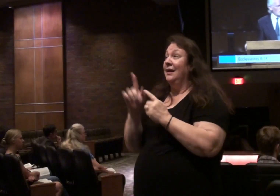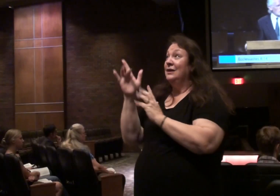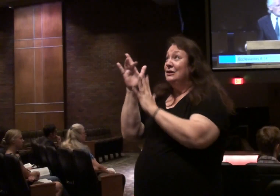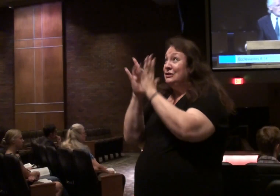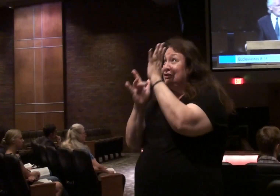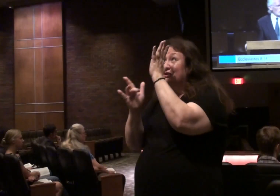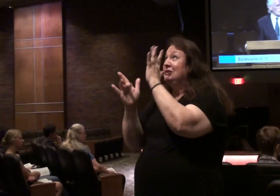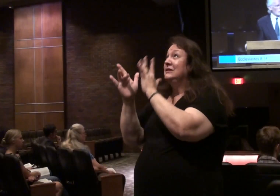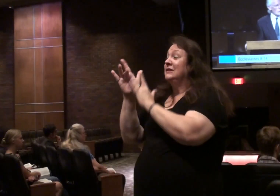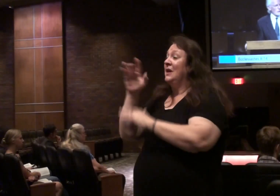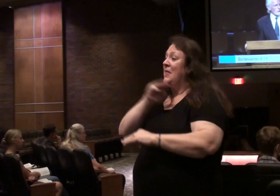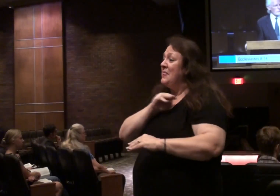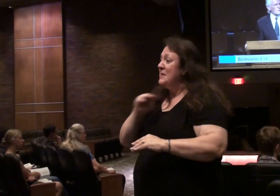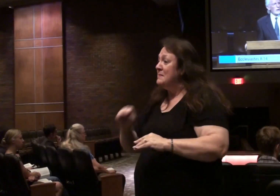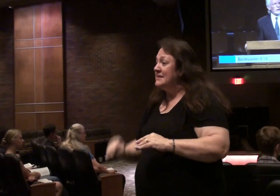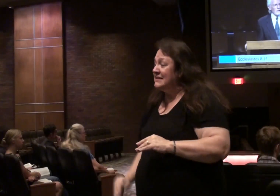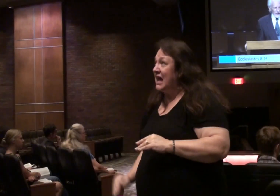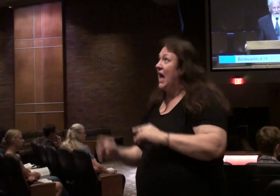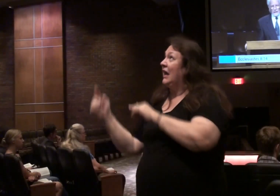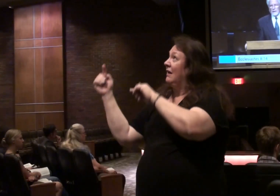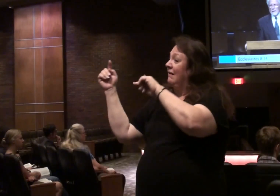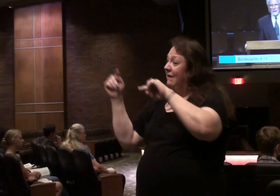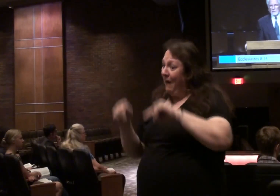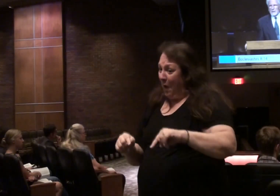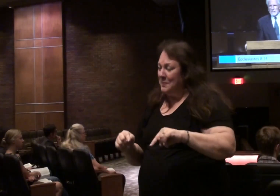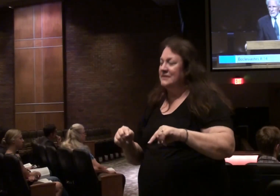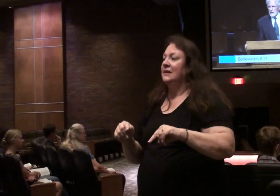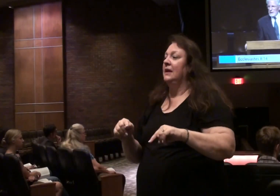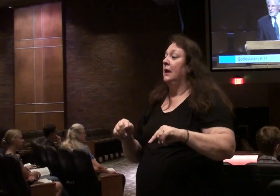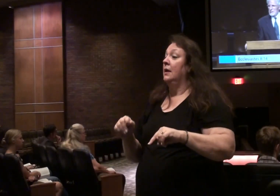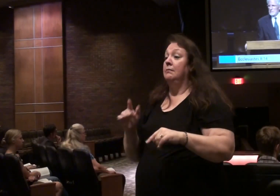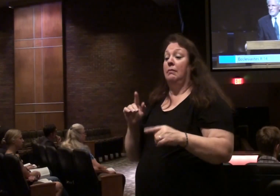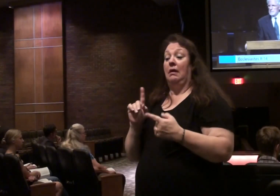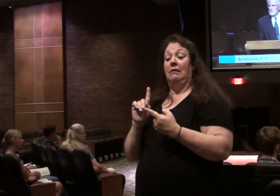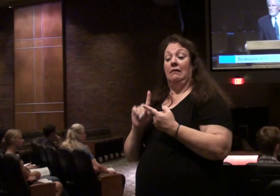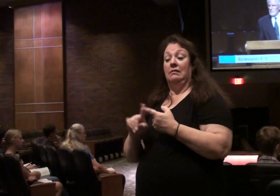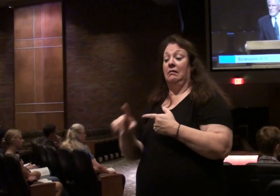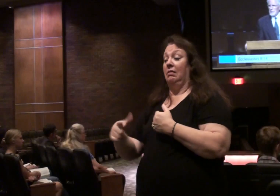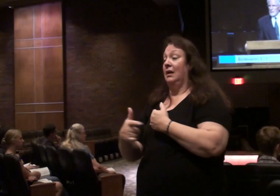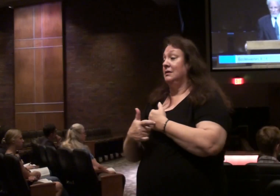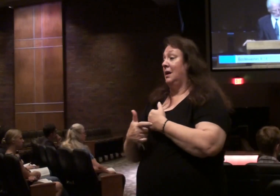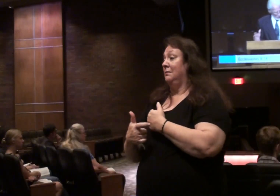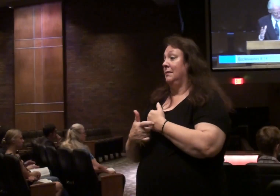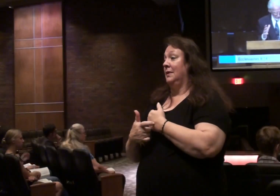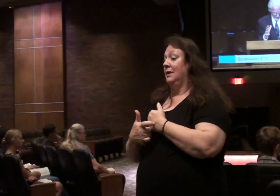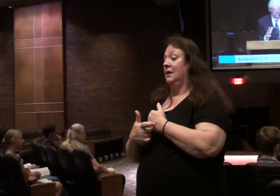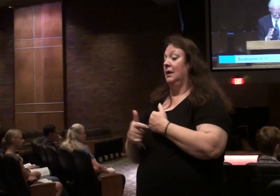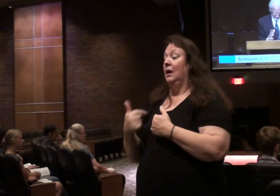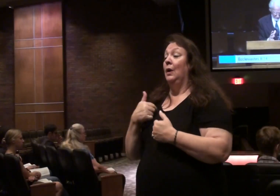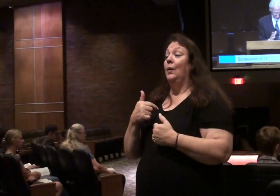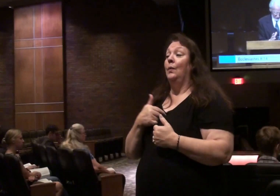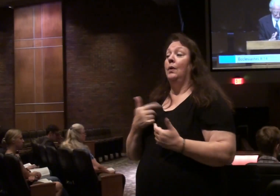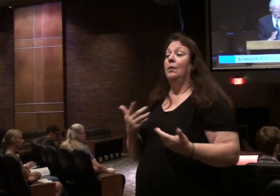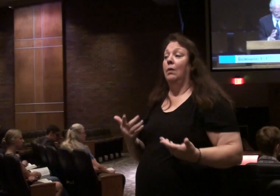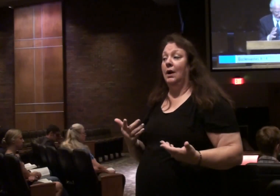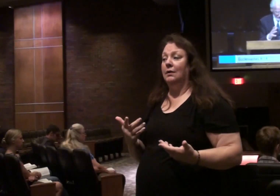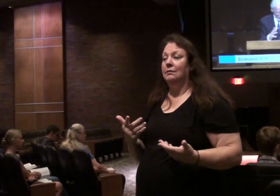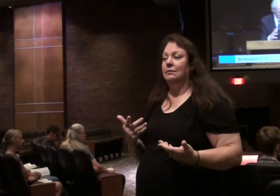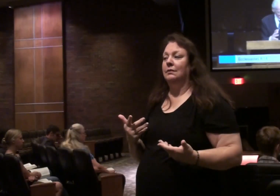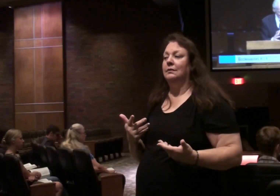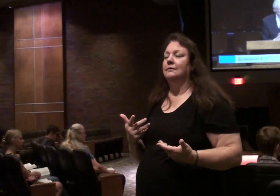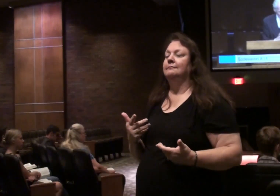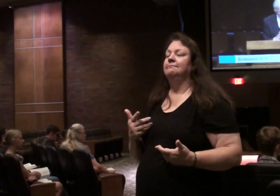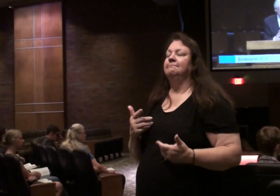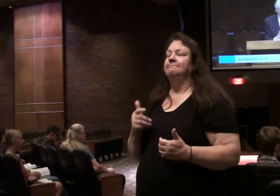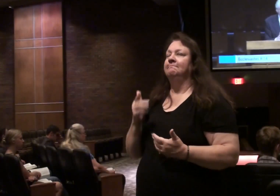Messiah of Israel, the Lord of glory, comes. Then, but until then, we what? Live our days